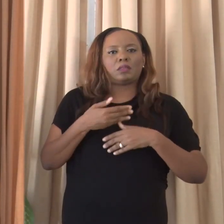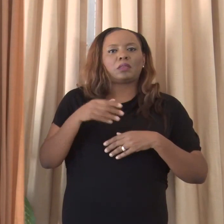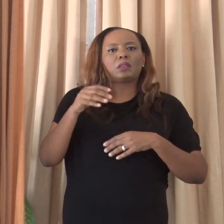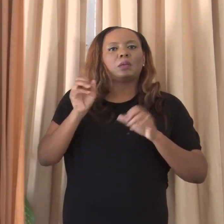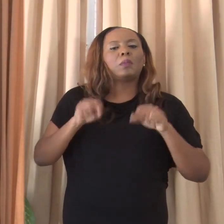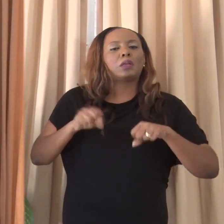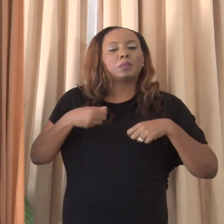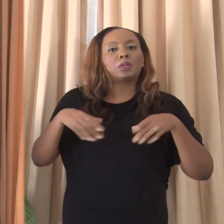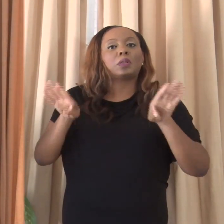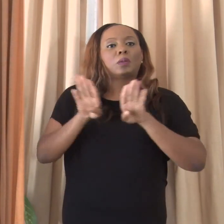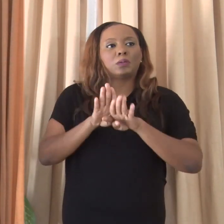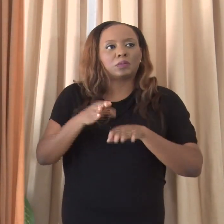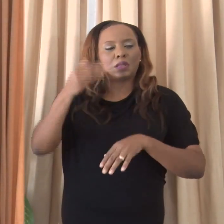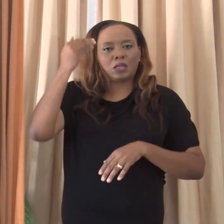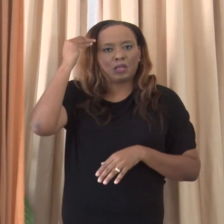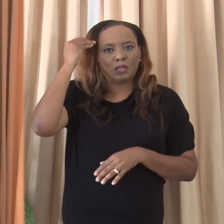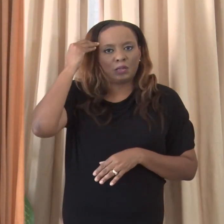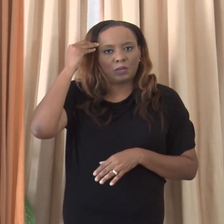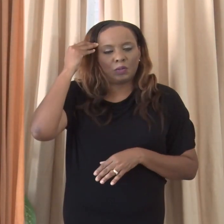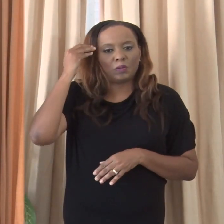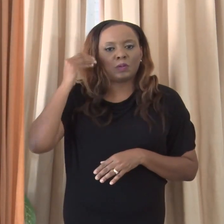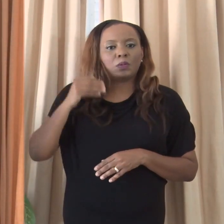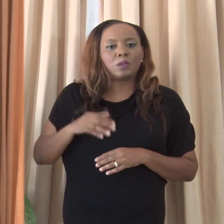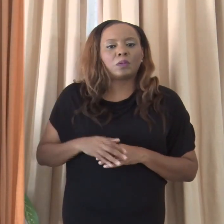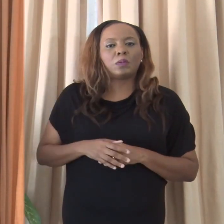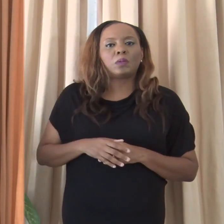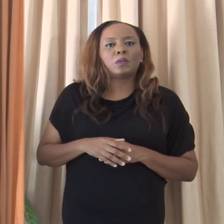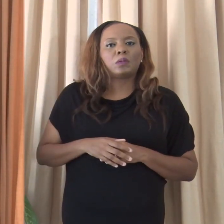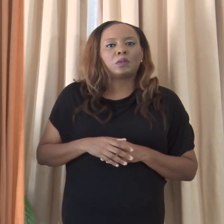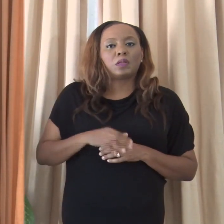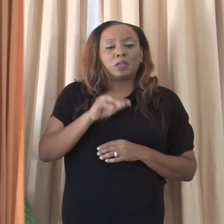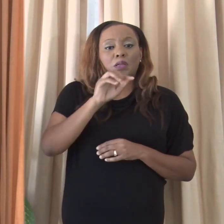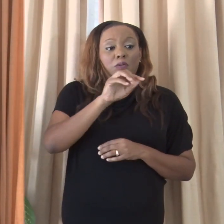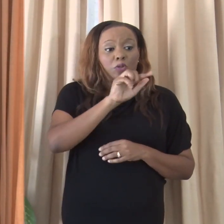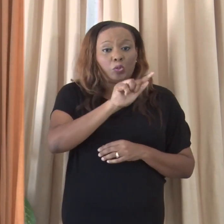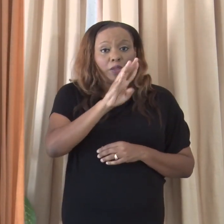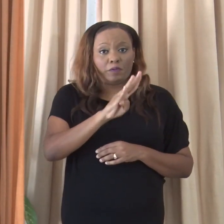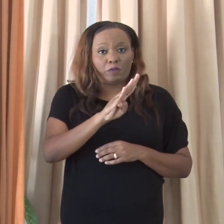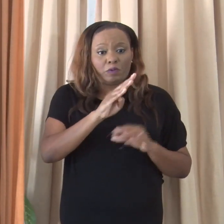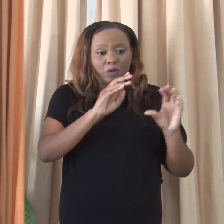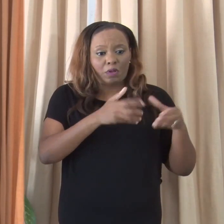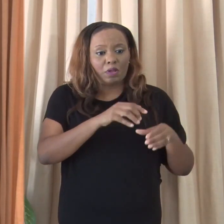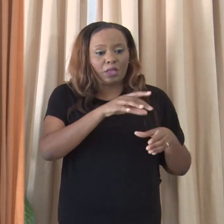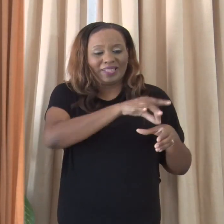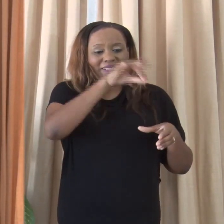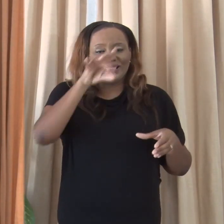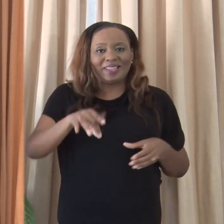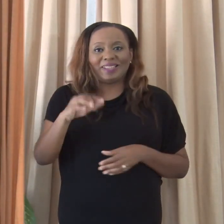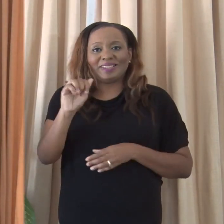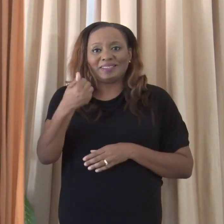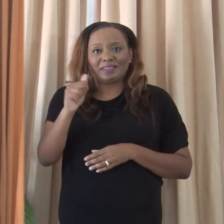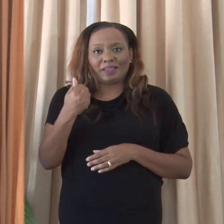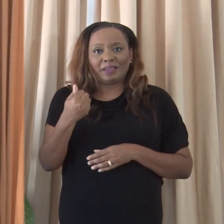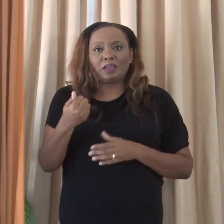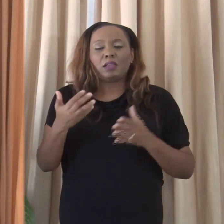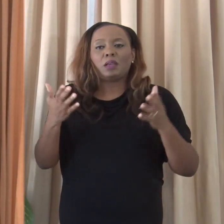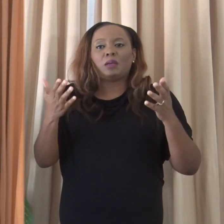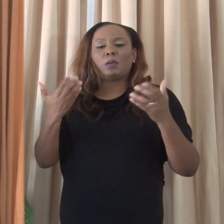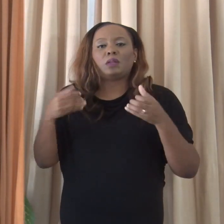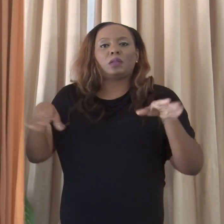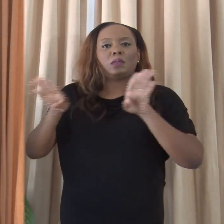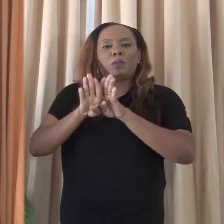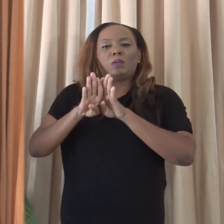I do know for a fact that of those 24, 10 have indicated that they want to use the period of closure to do